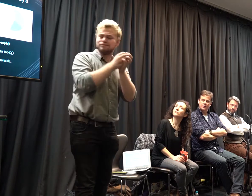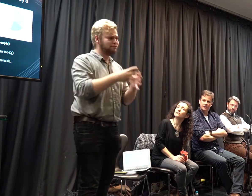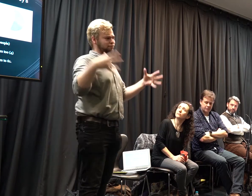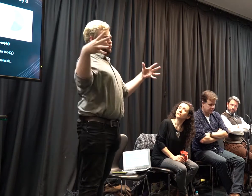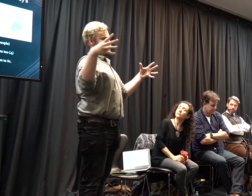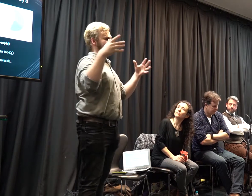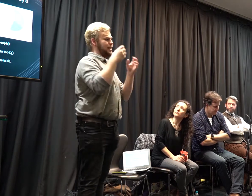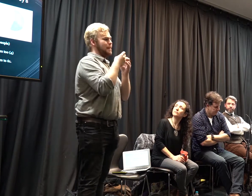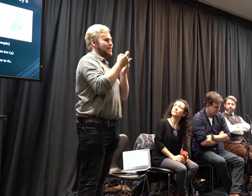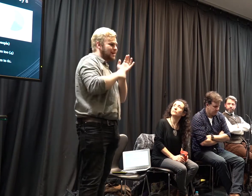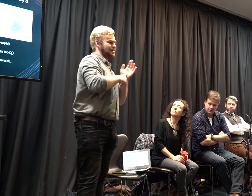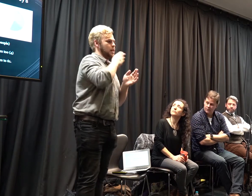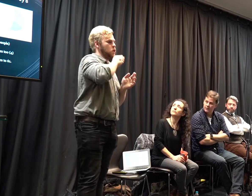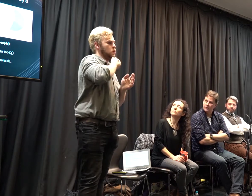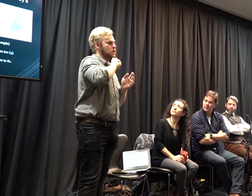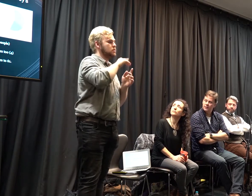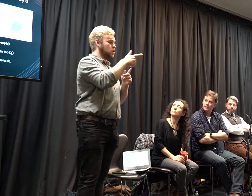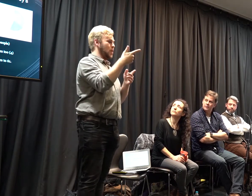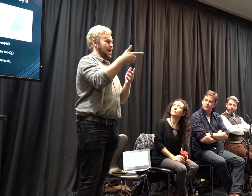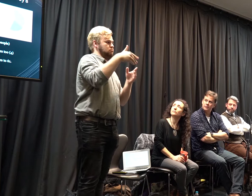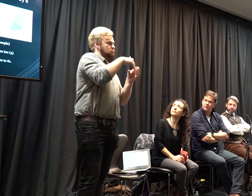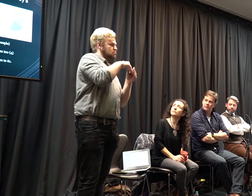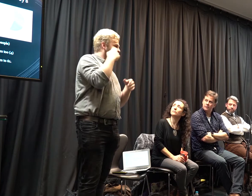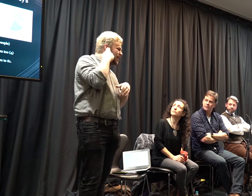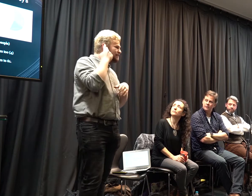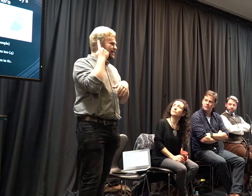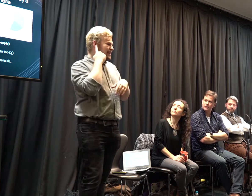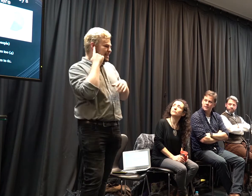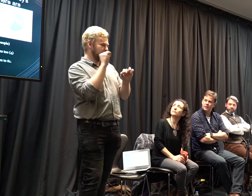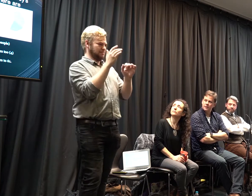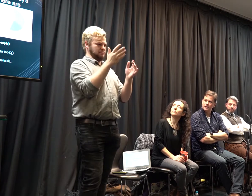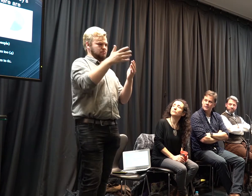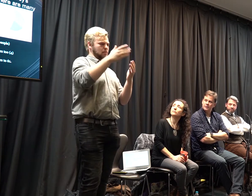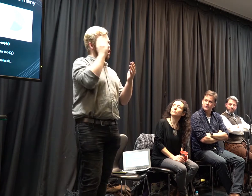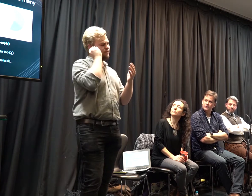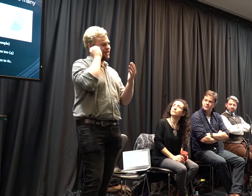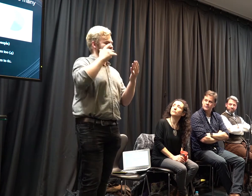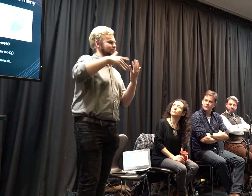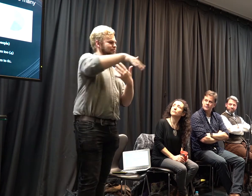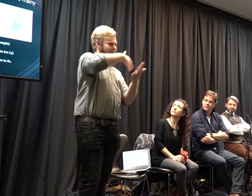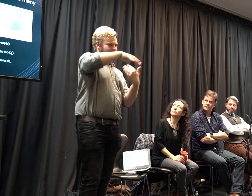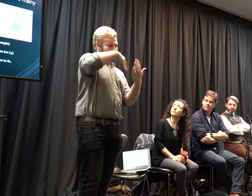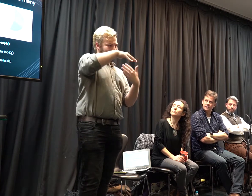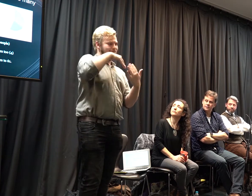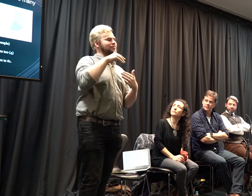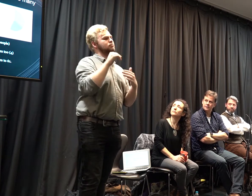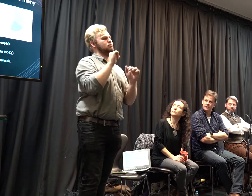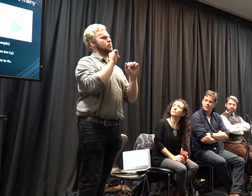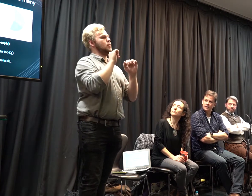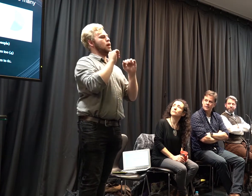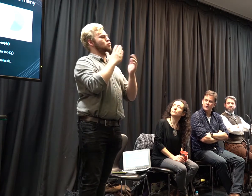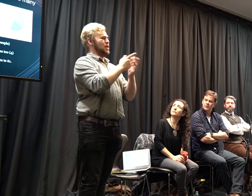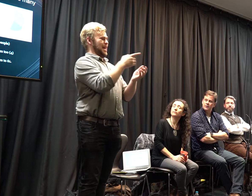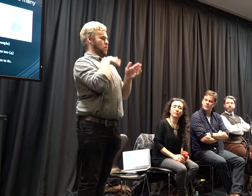So as you can see from my pie chart, there are many BSL users, which includes deaf, hearing and hard